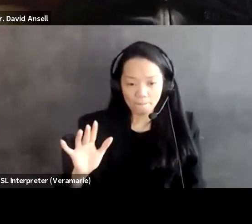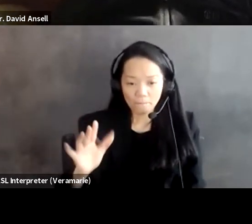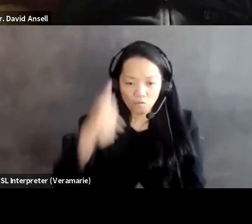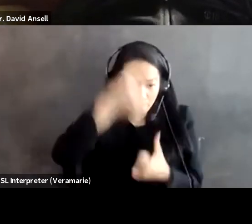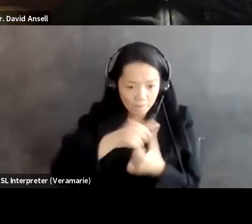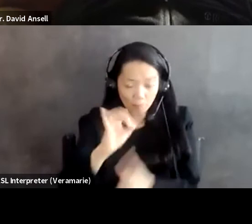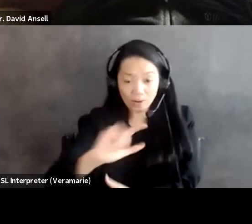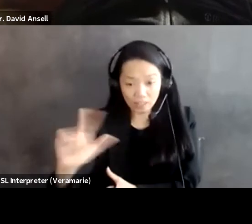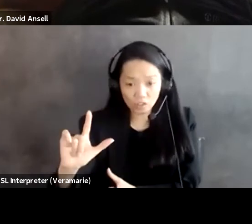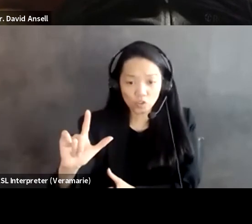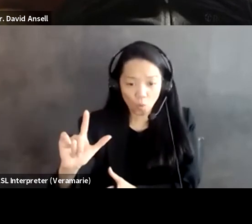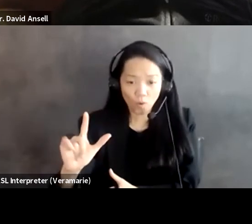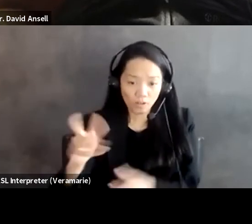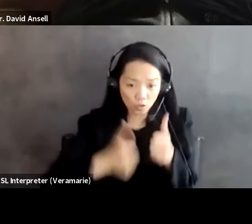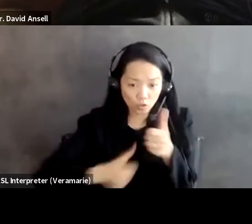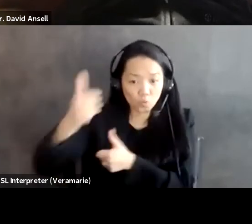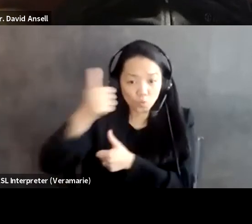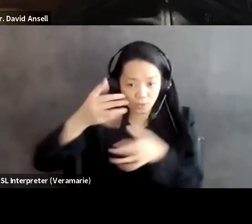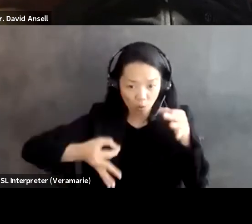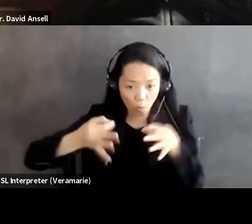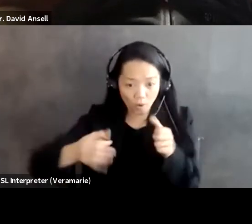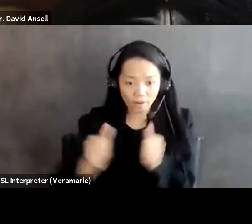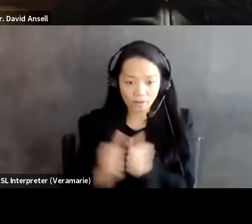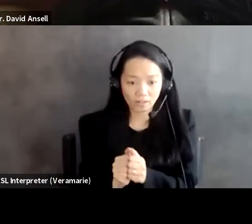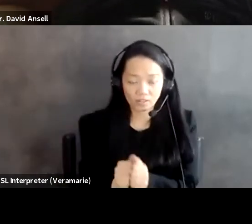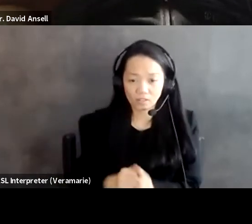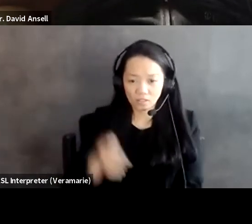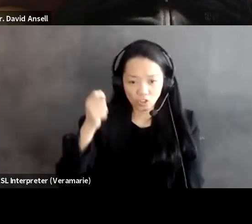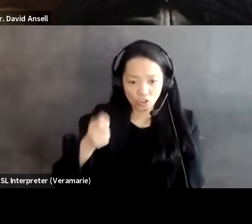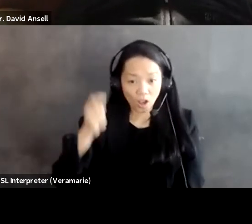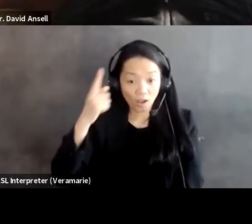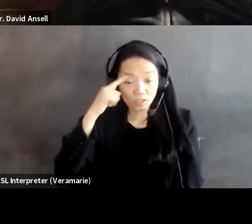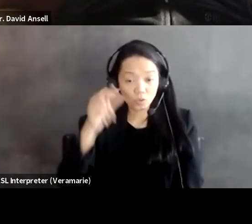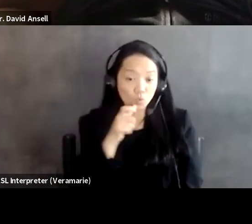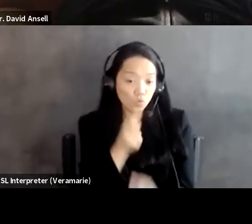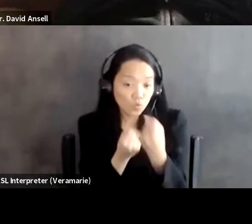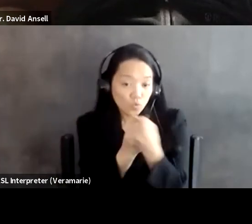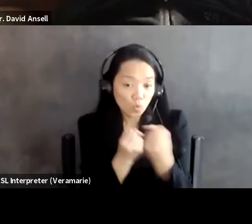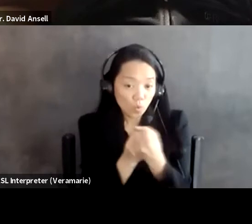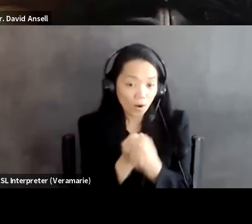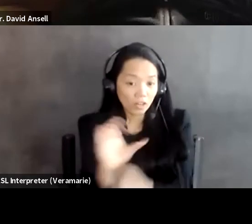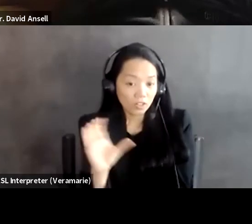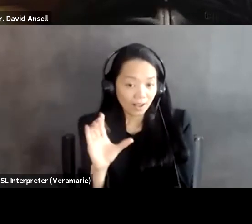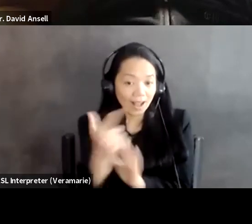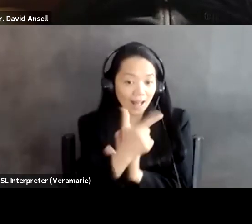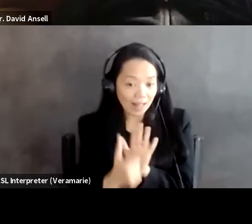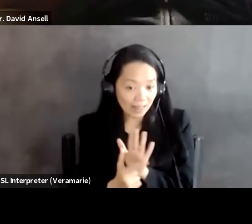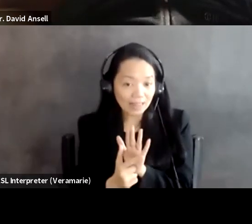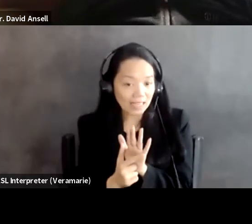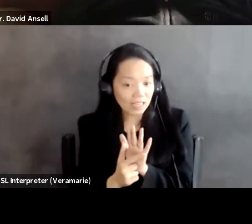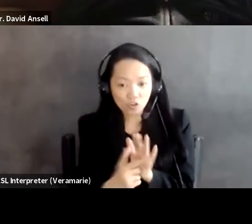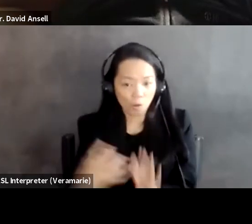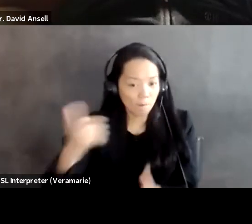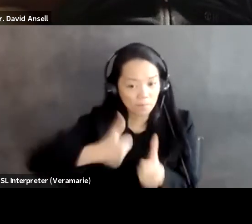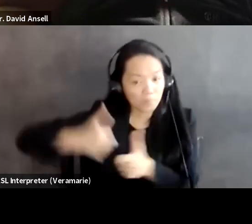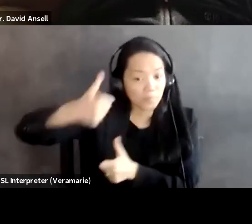US Supreme Court says, and this was Justice Rehnquist, a champion, a conservative legal titan, that